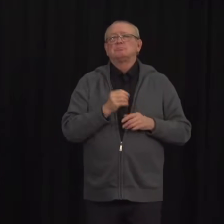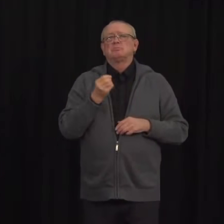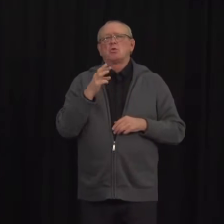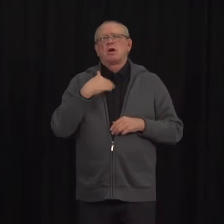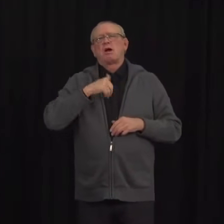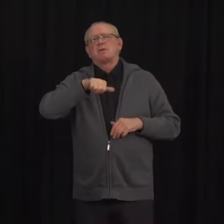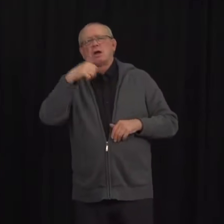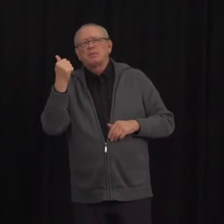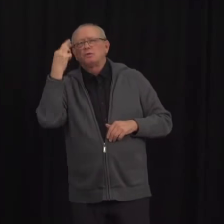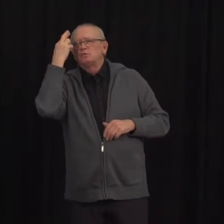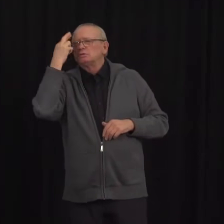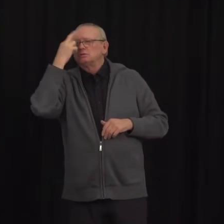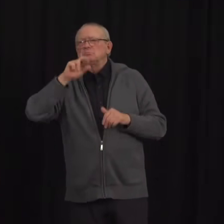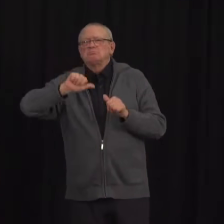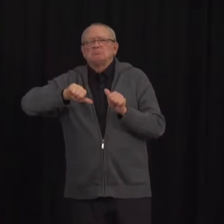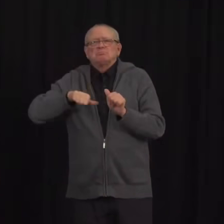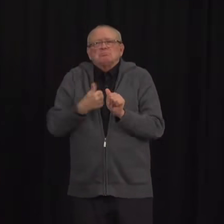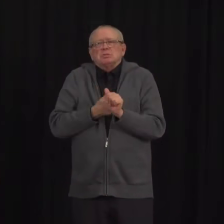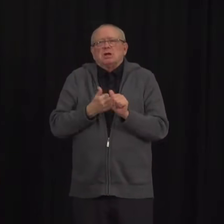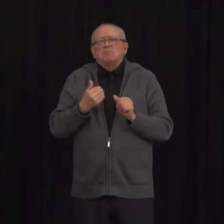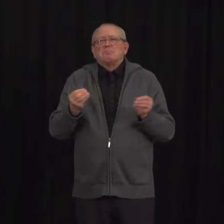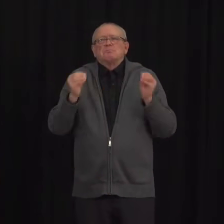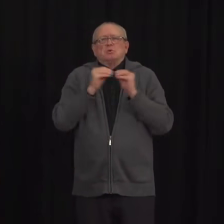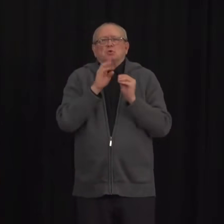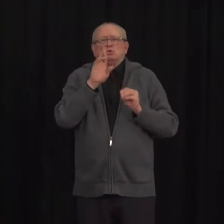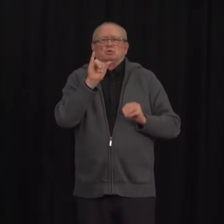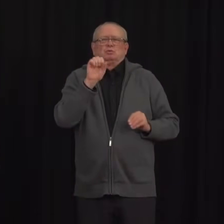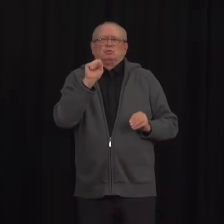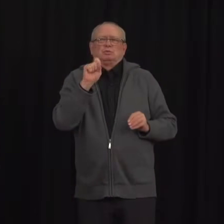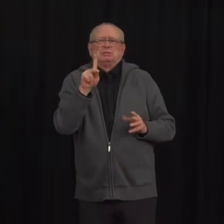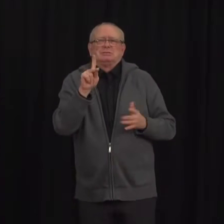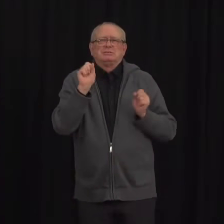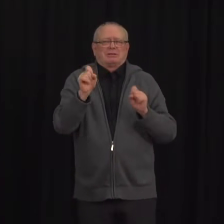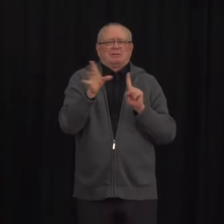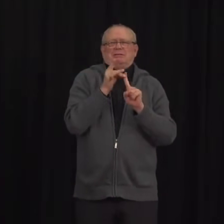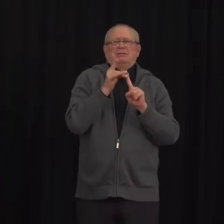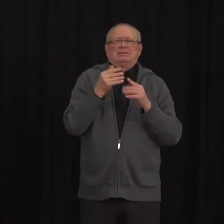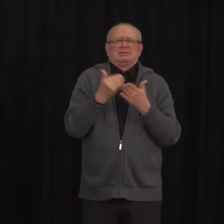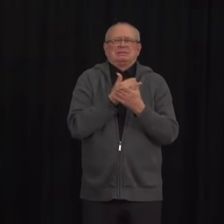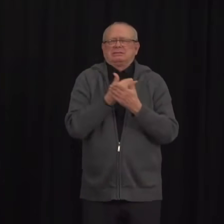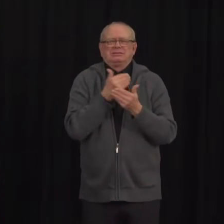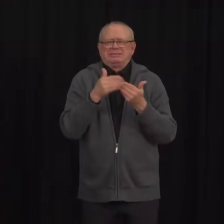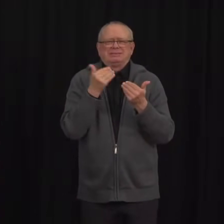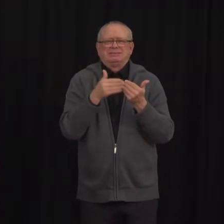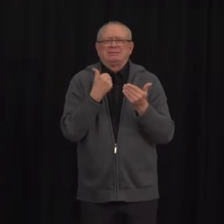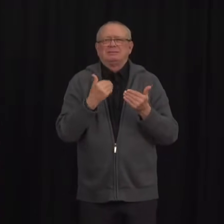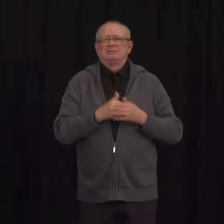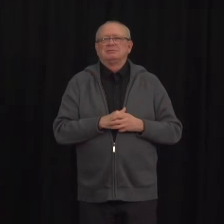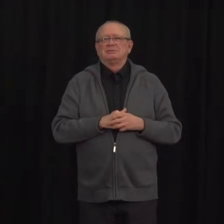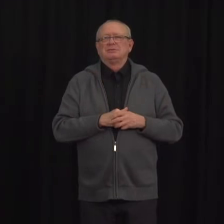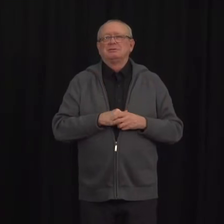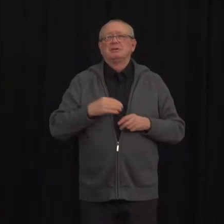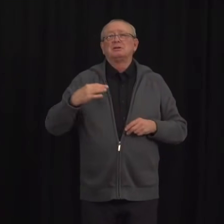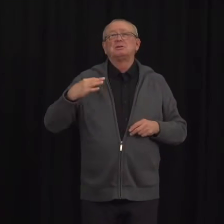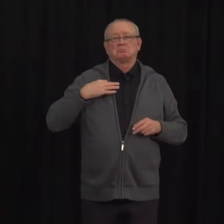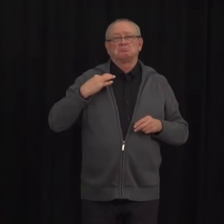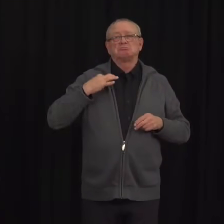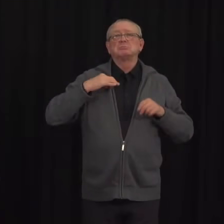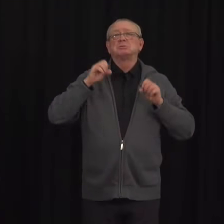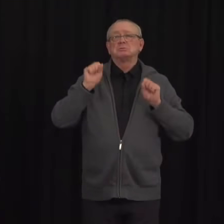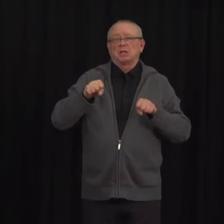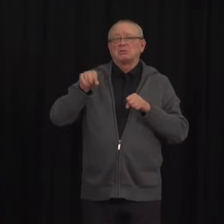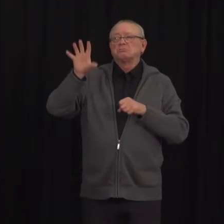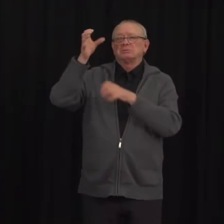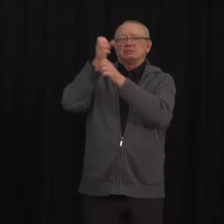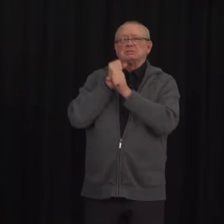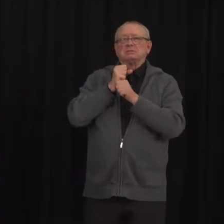health condition that puts them at greater risk of getting COVID-19. If you are eligible, you can receive $500 for a